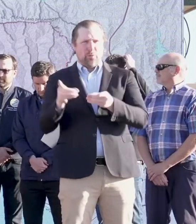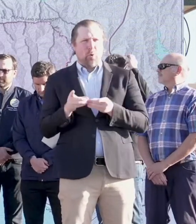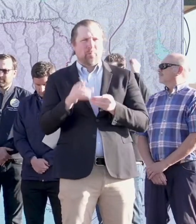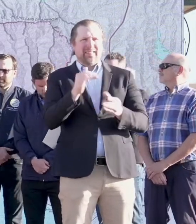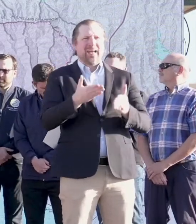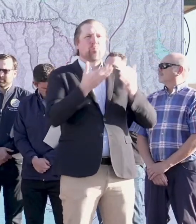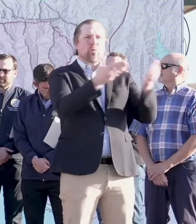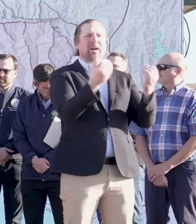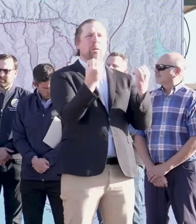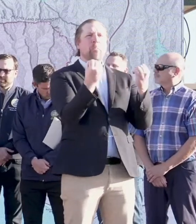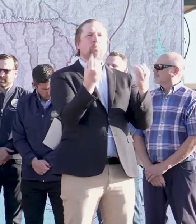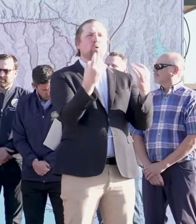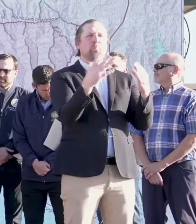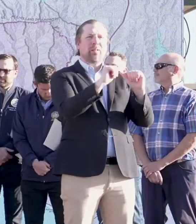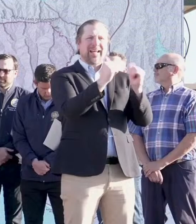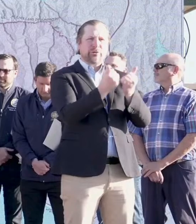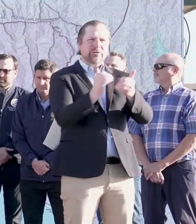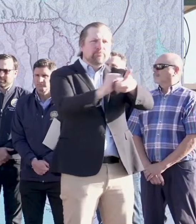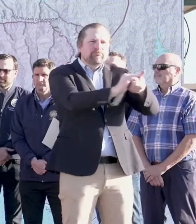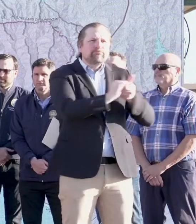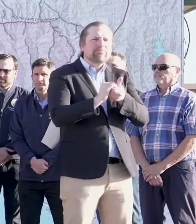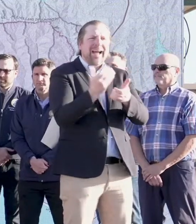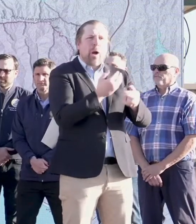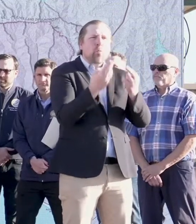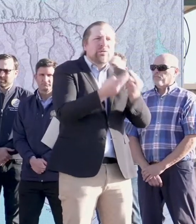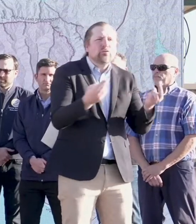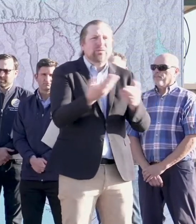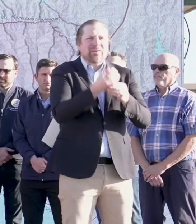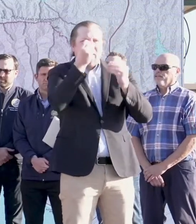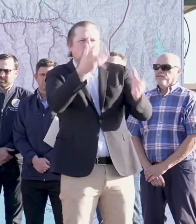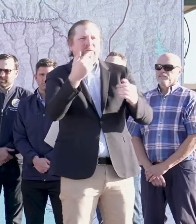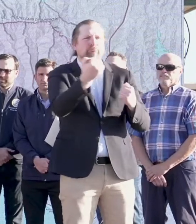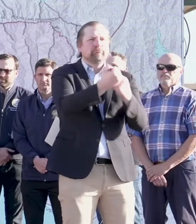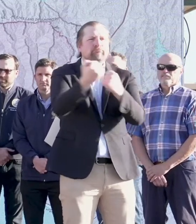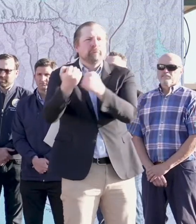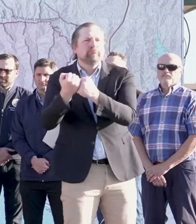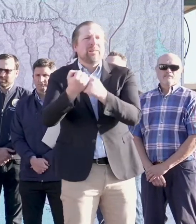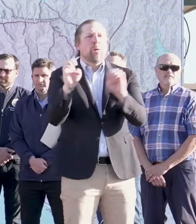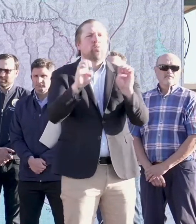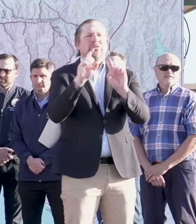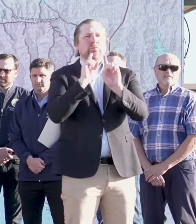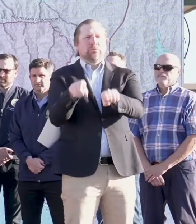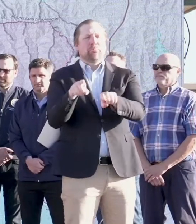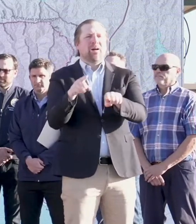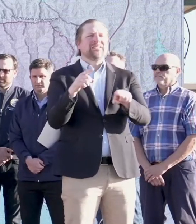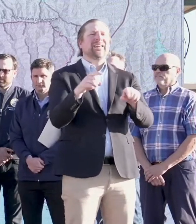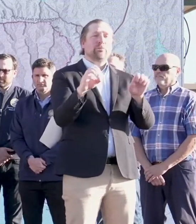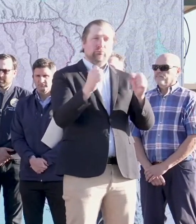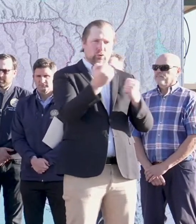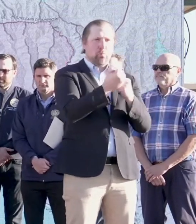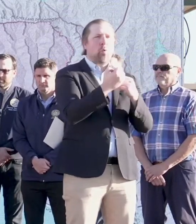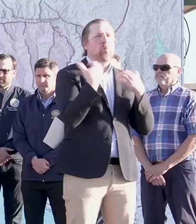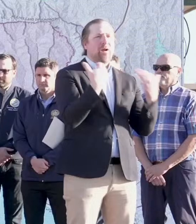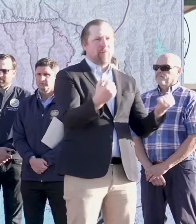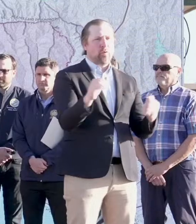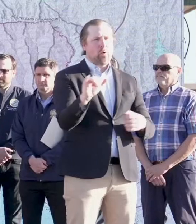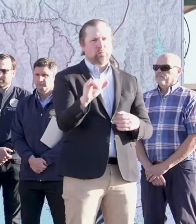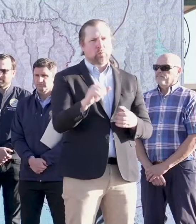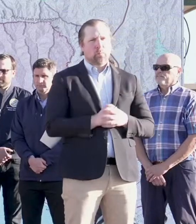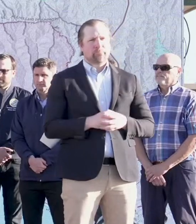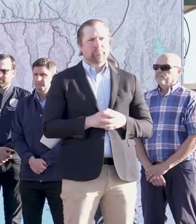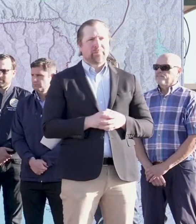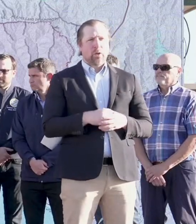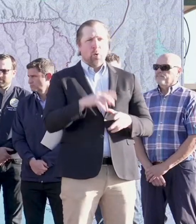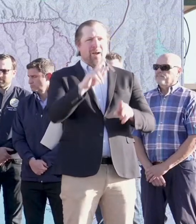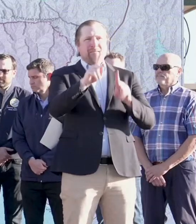provides for multi-agency coordination of resources and information to support emergency response and recovery. We have